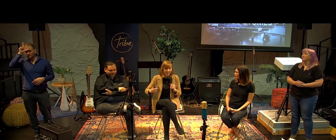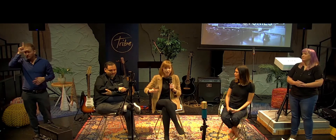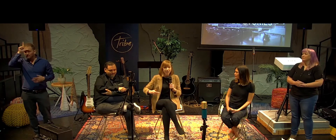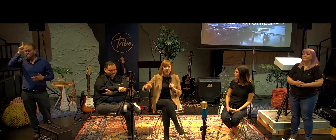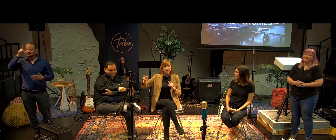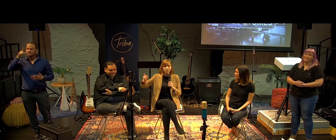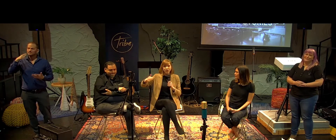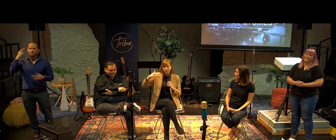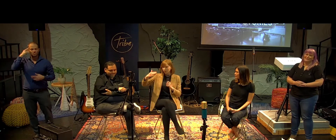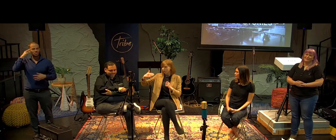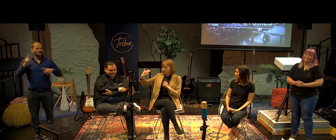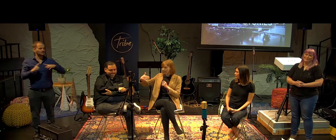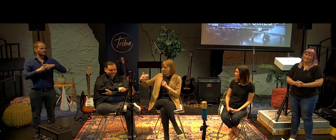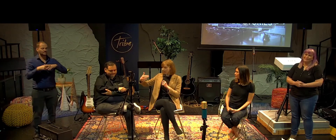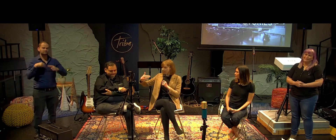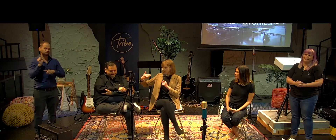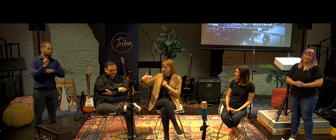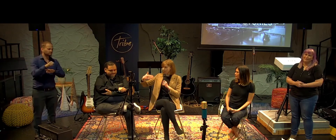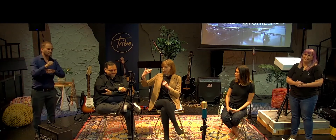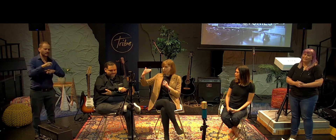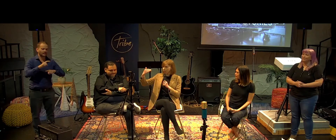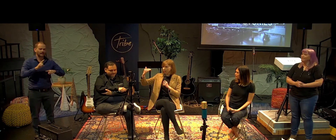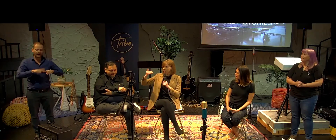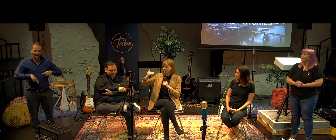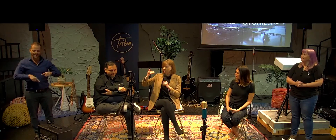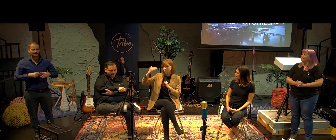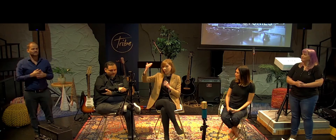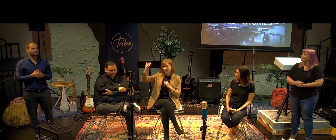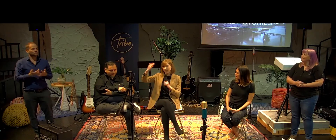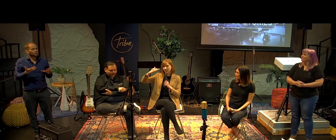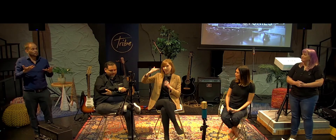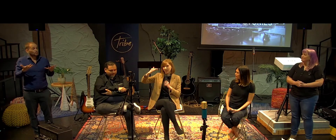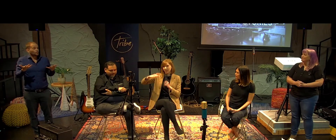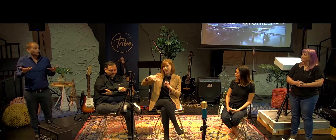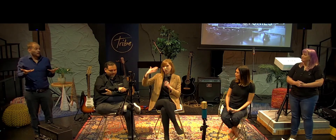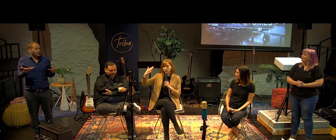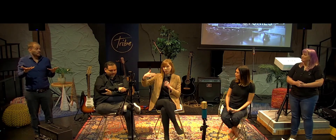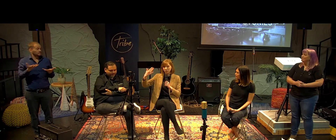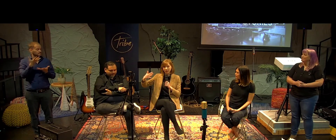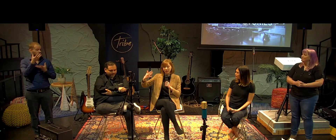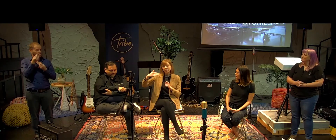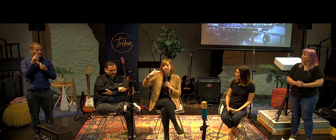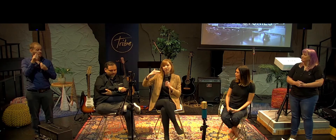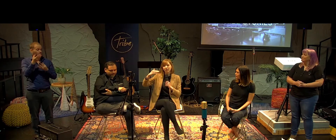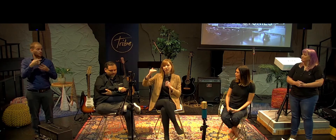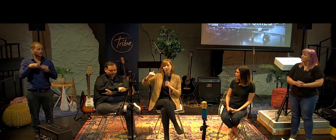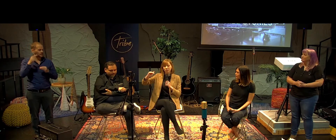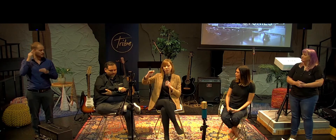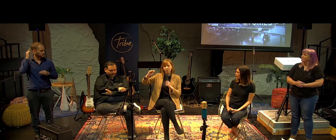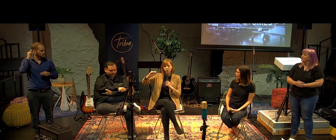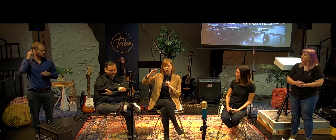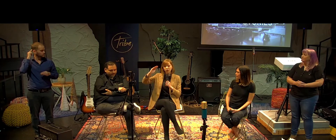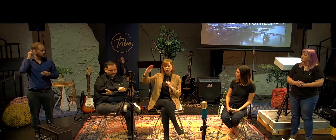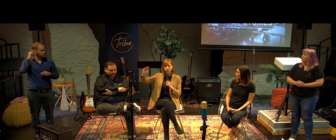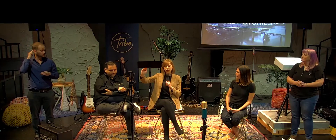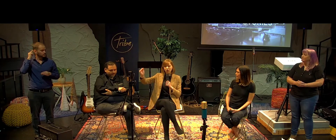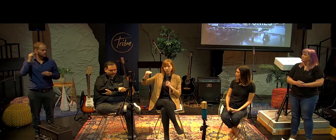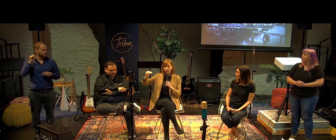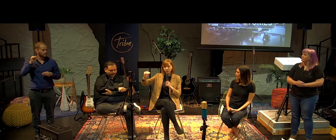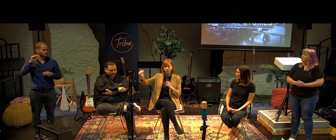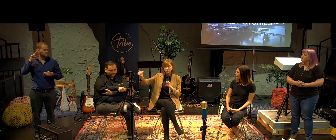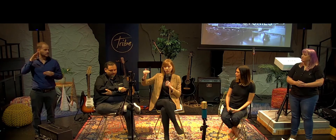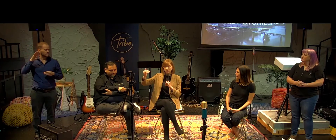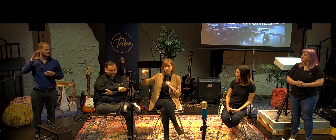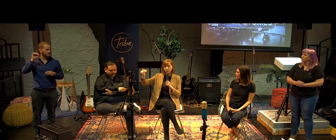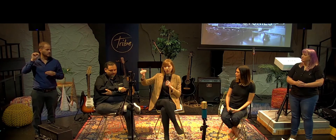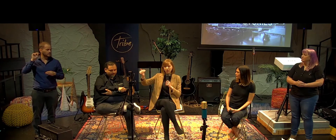them? And it turns out, with a little bit about the subconscious mind, we're often,